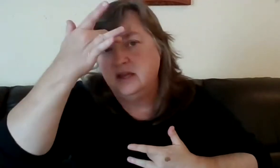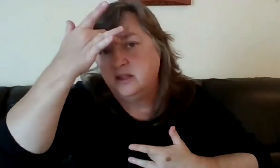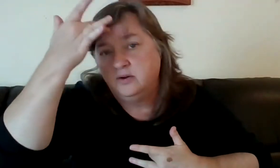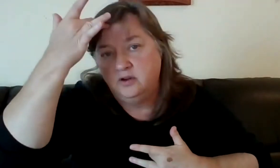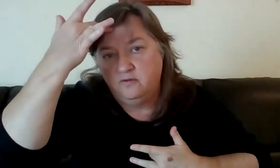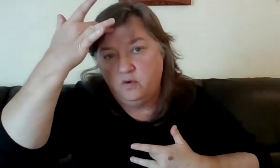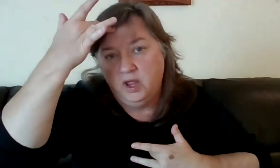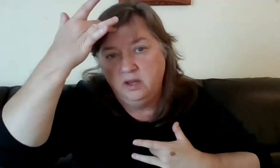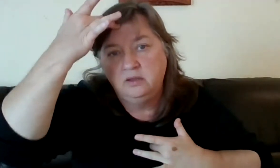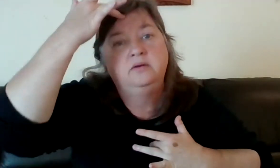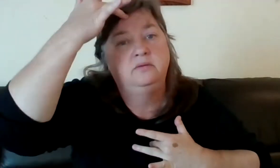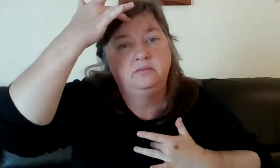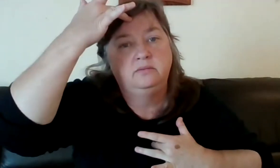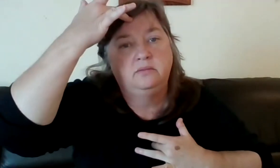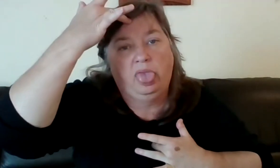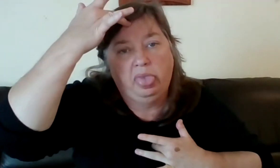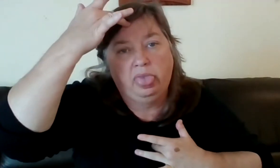other on your forehead.